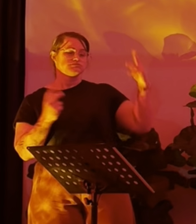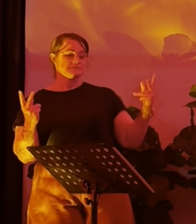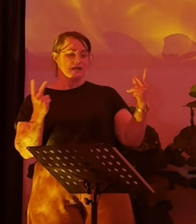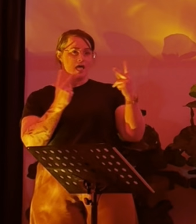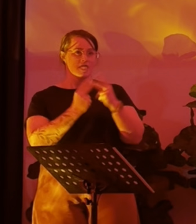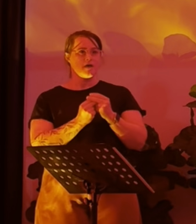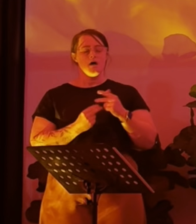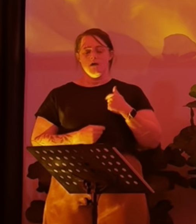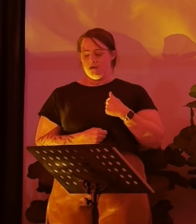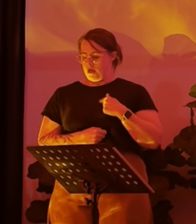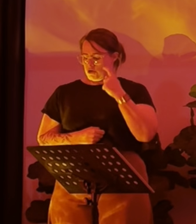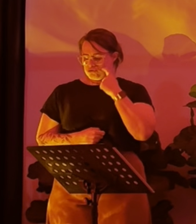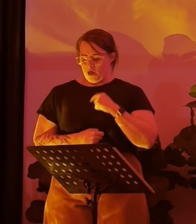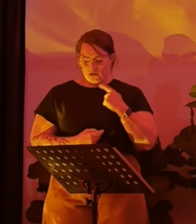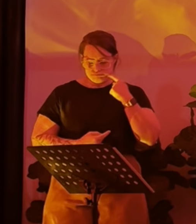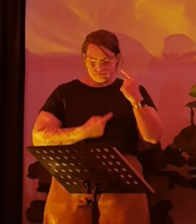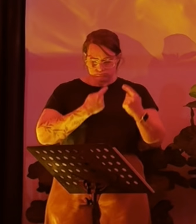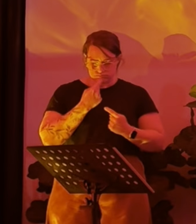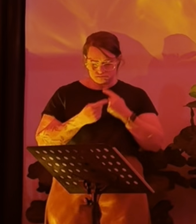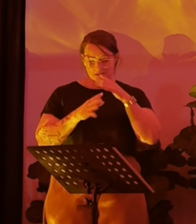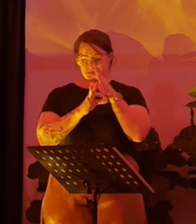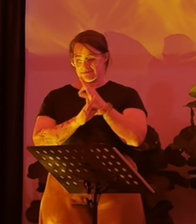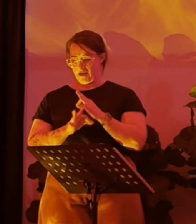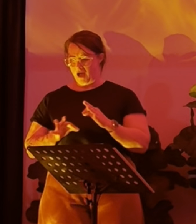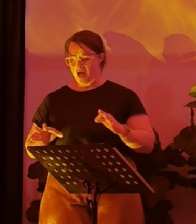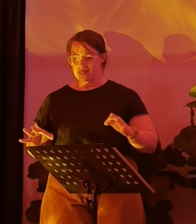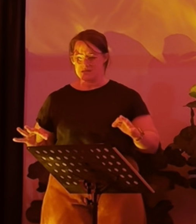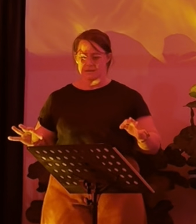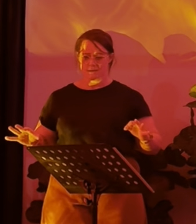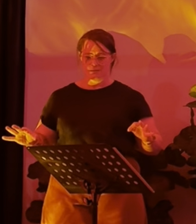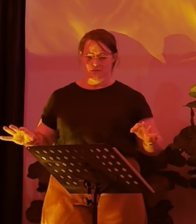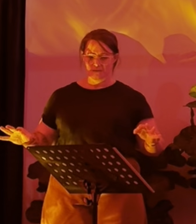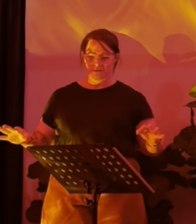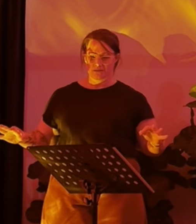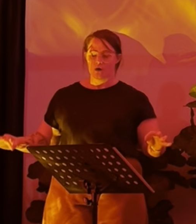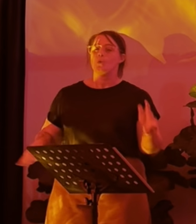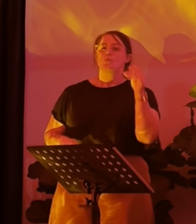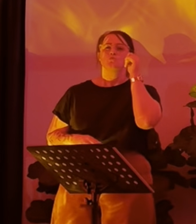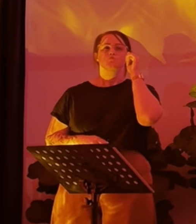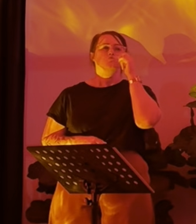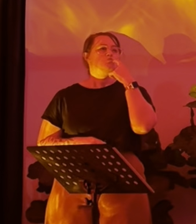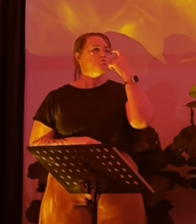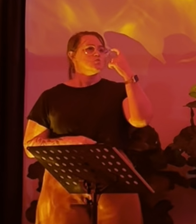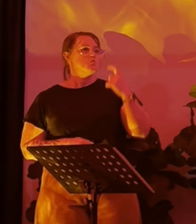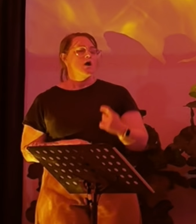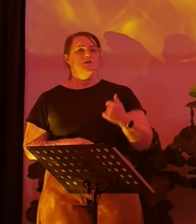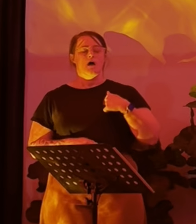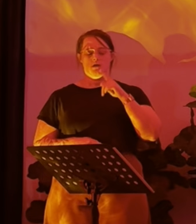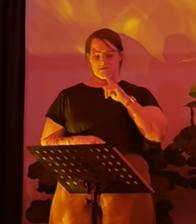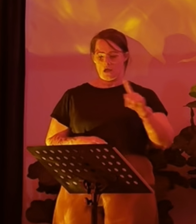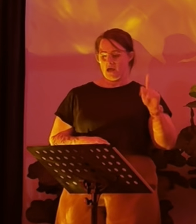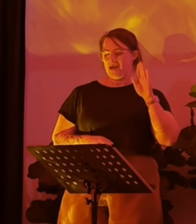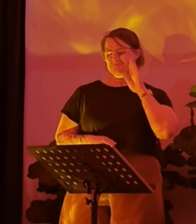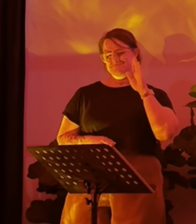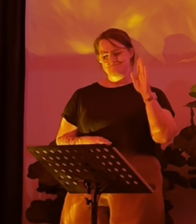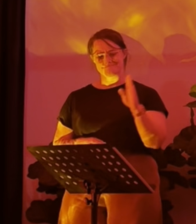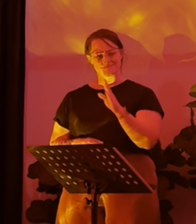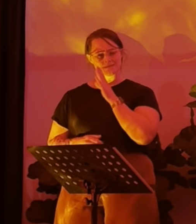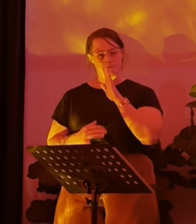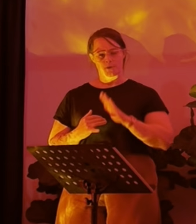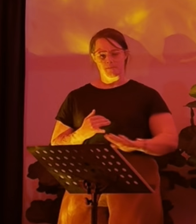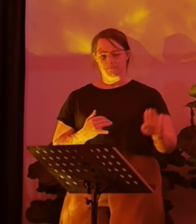pry my lips apart, your silence is weighing heavy on my heart. You know that it's serious. Under my breath, you end up hearing it. I tell you